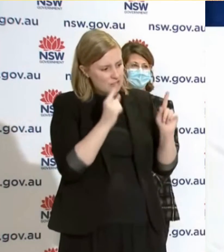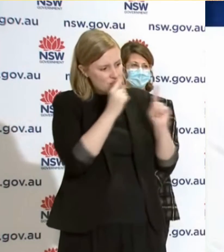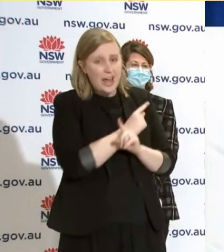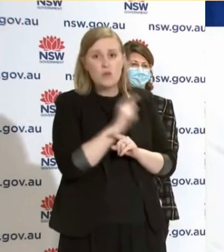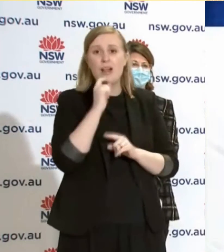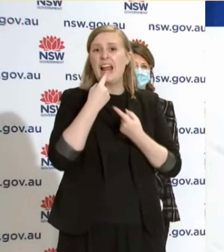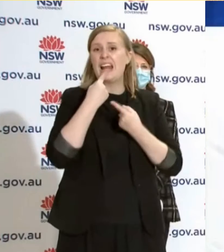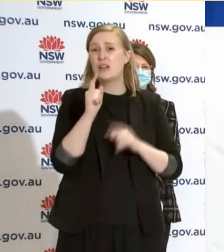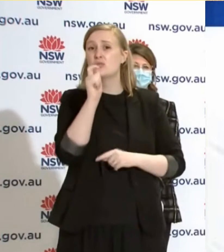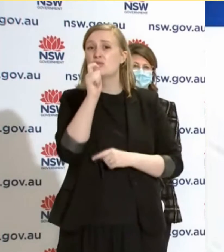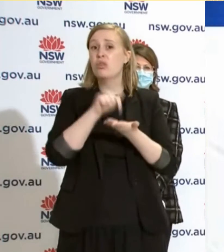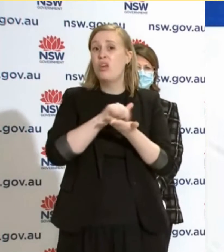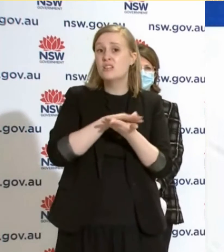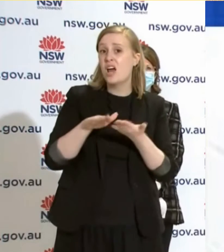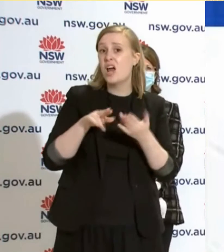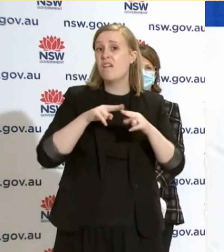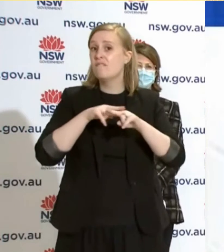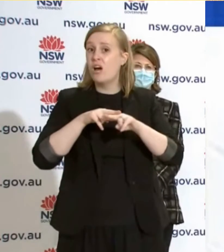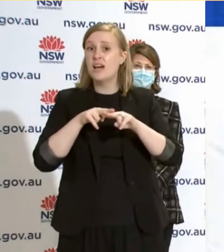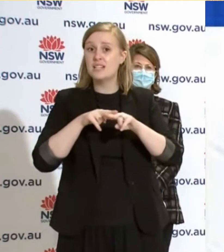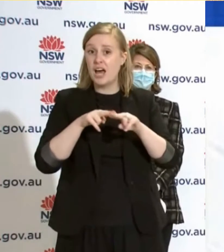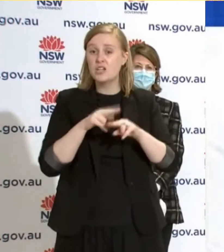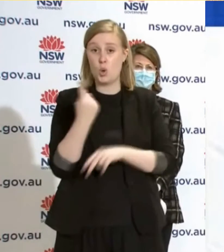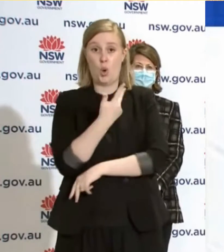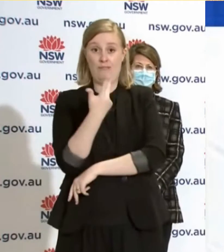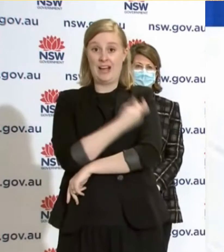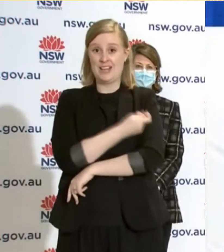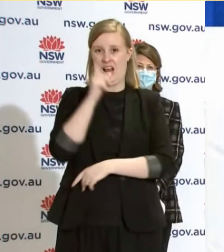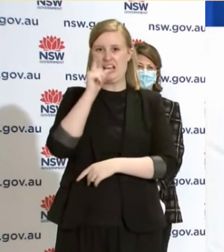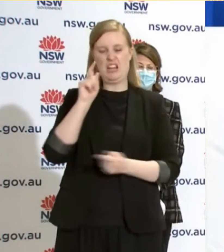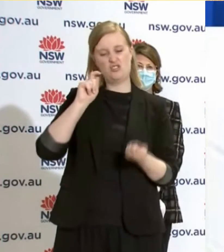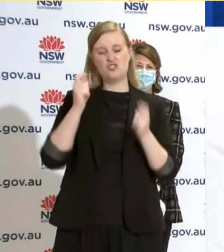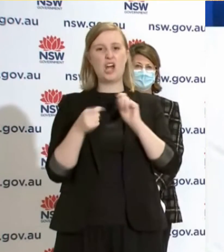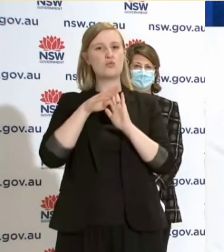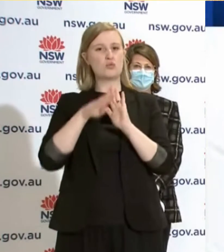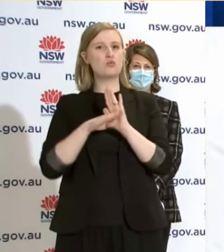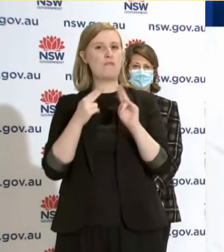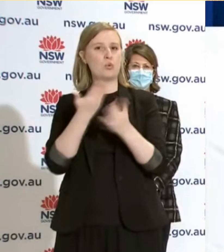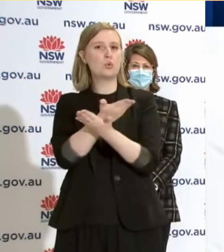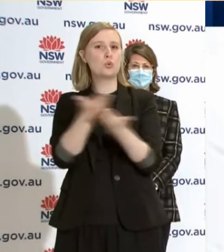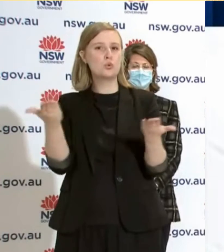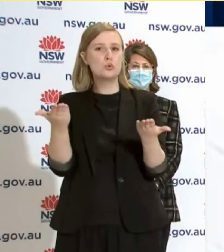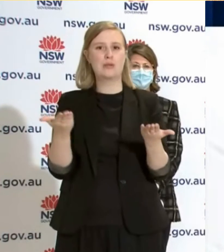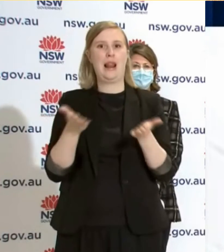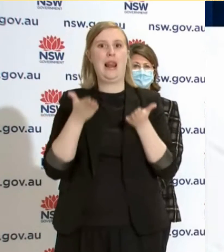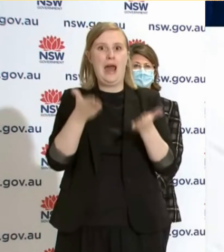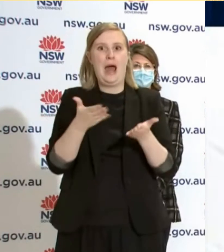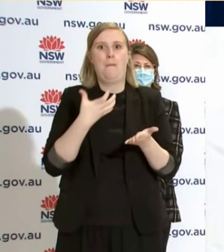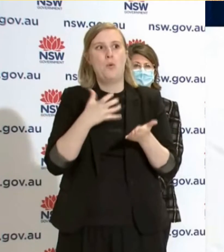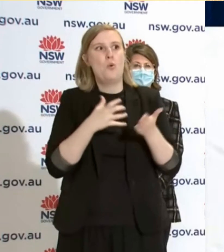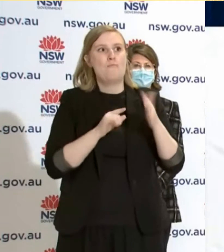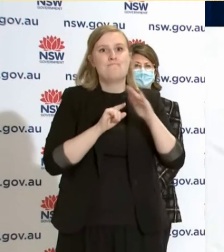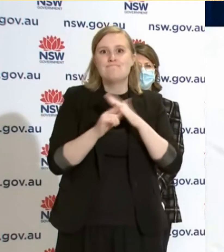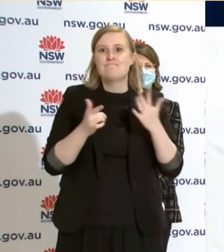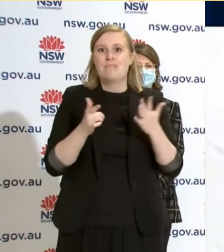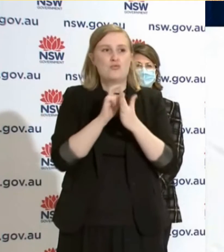freedom in the next little while, which we're looking forward to do. And obviously, once we get to 70% double dose and 80% double dose, we'll also look forward